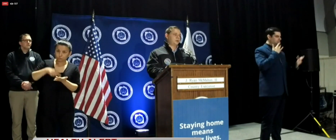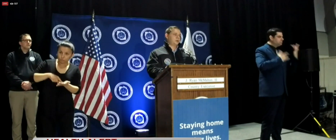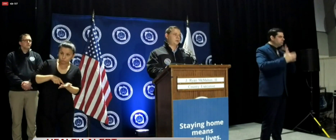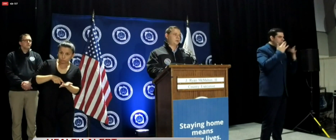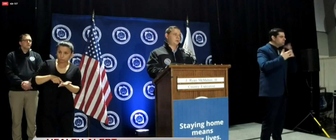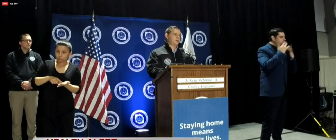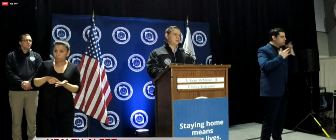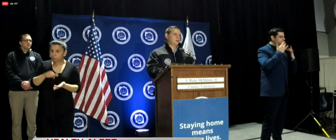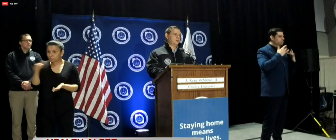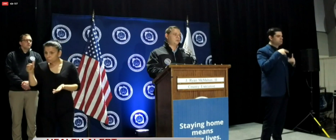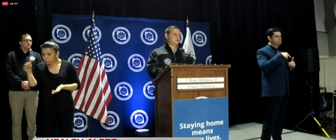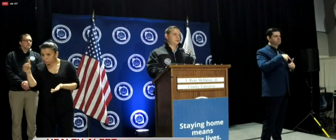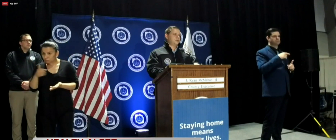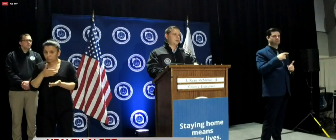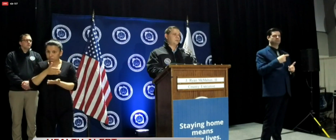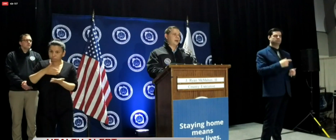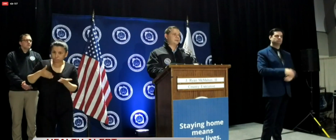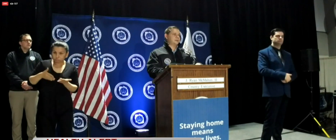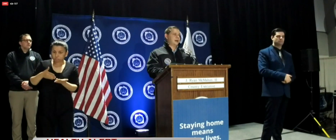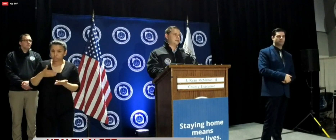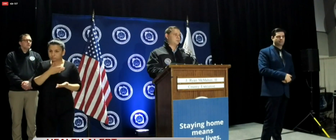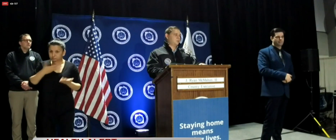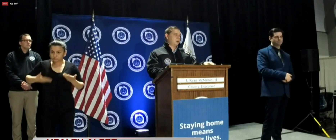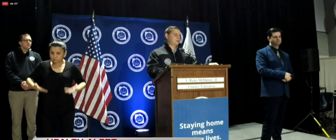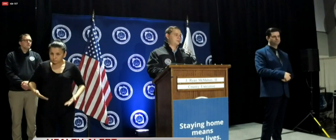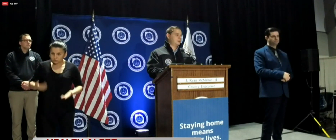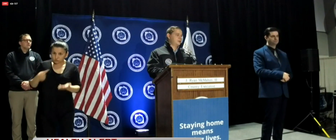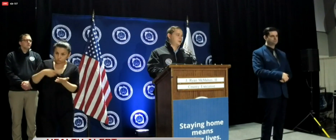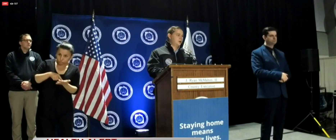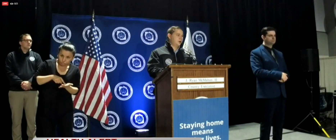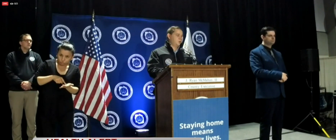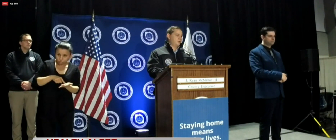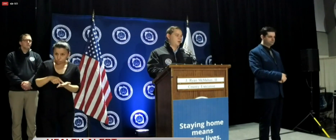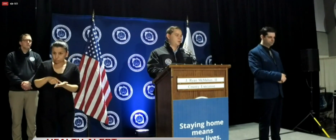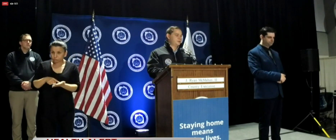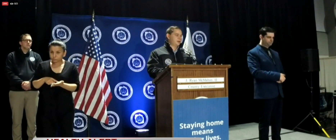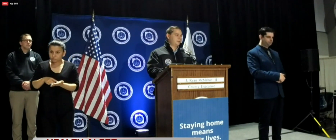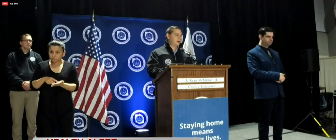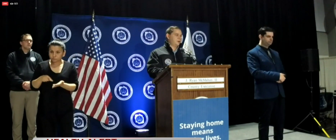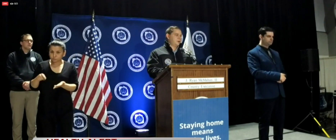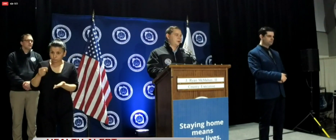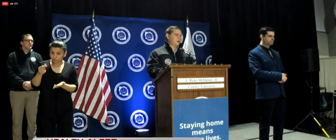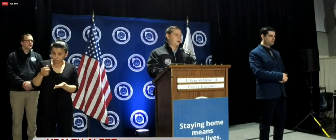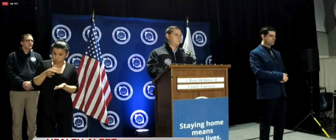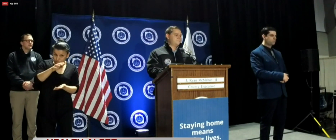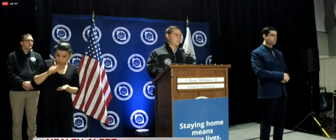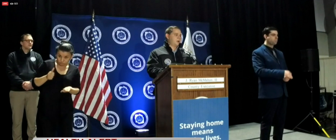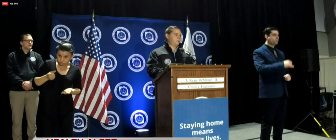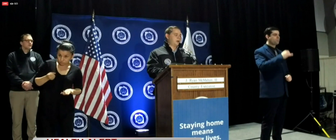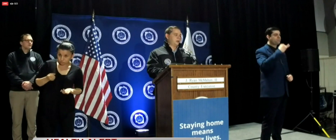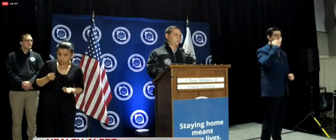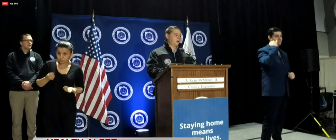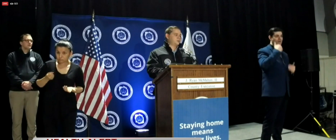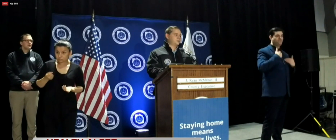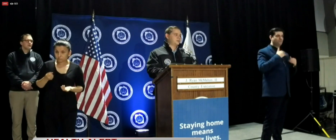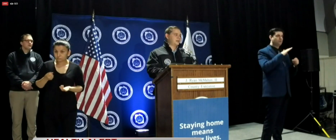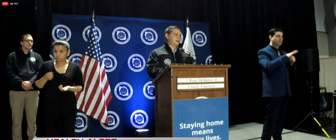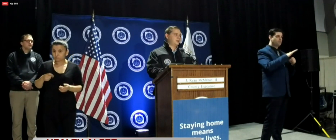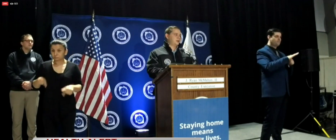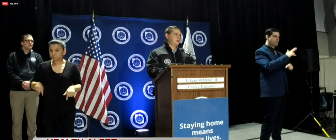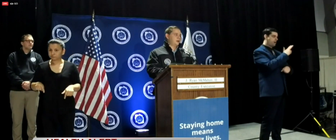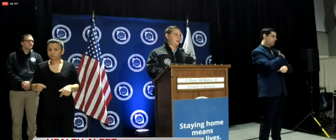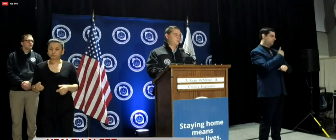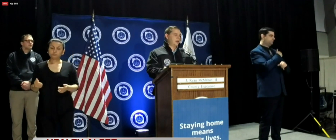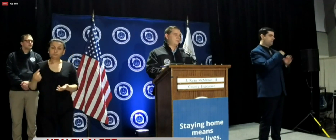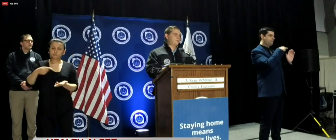point, if we still have the capacity in the hospital beds, we've always said about helping out other parts of the